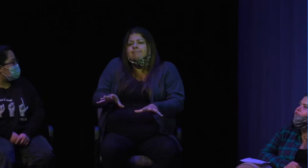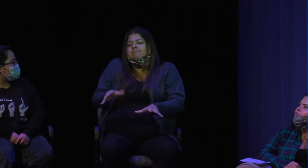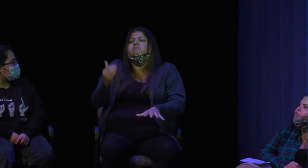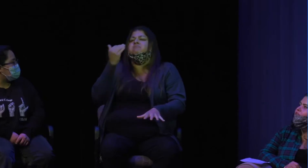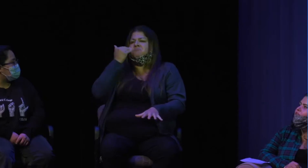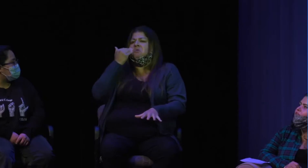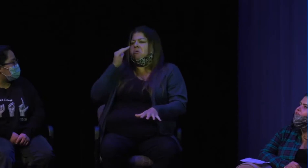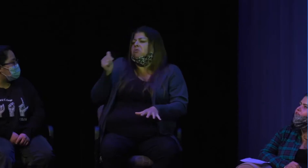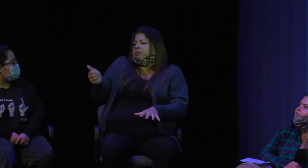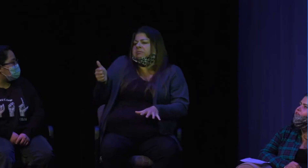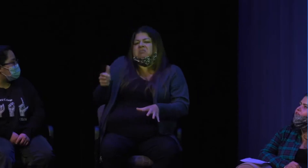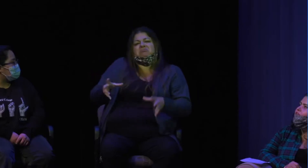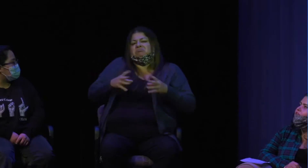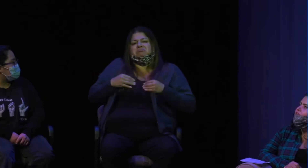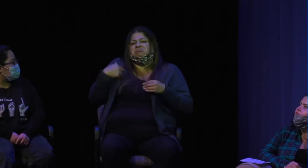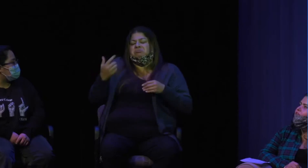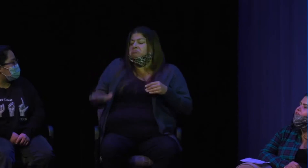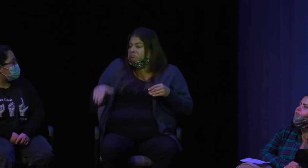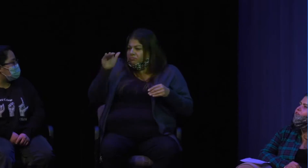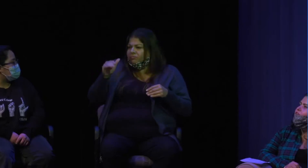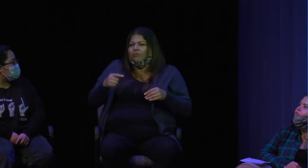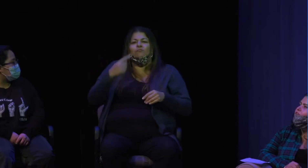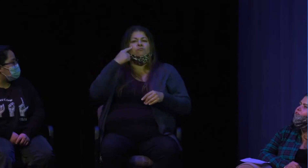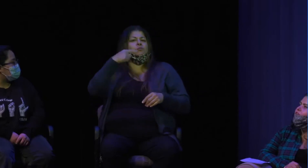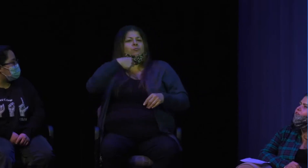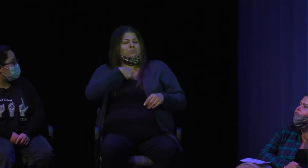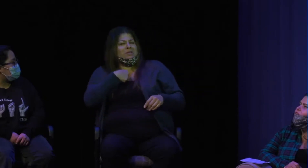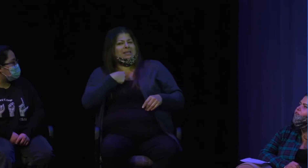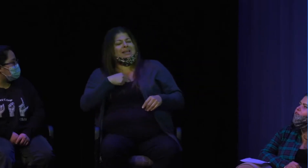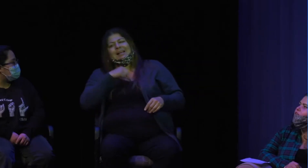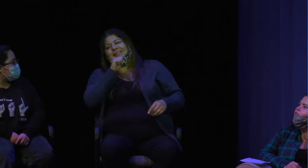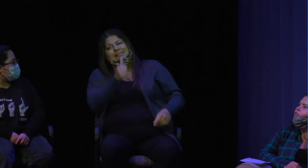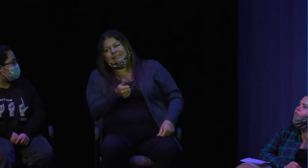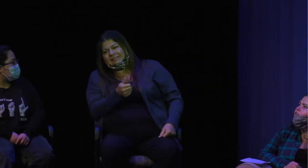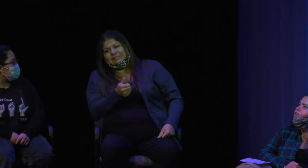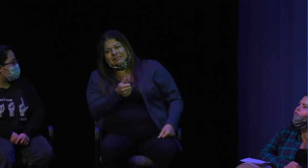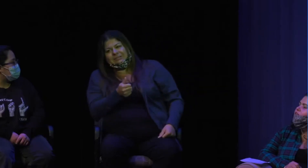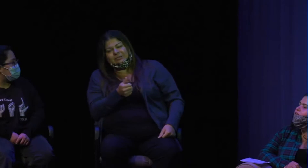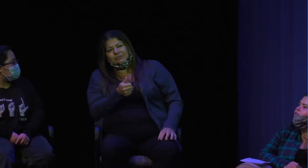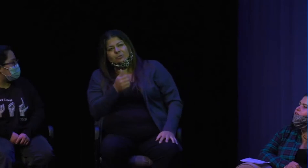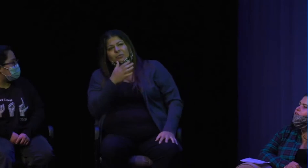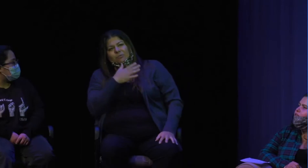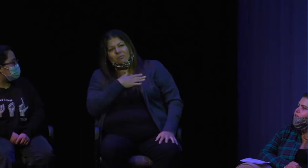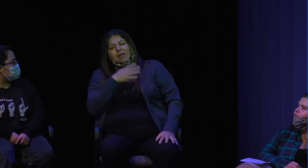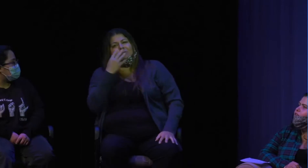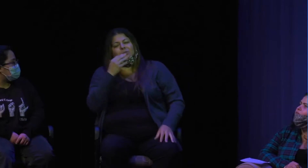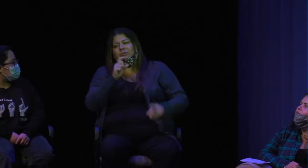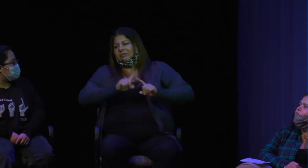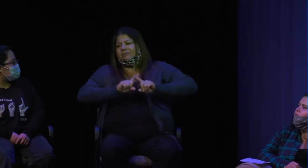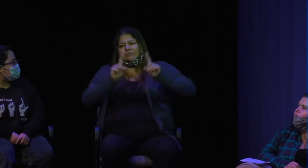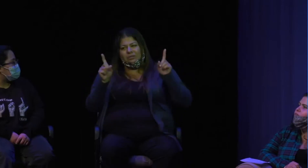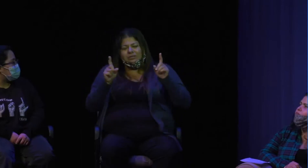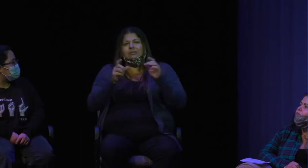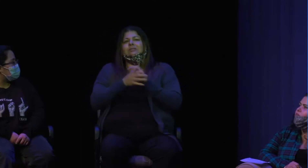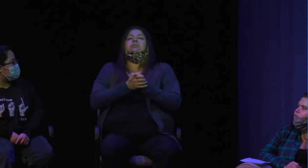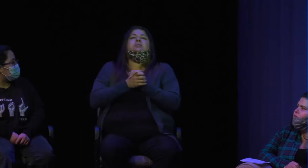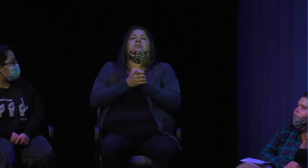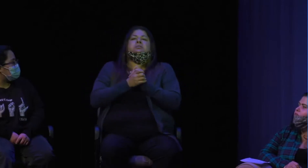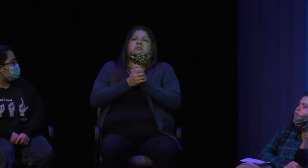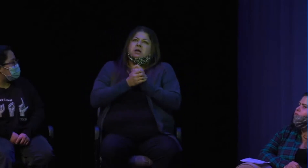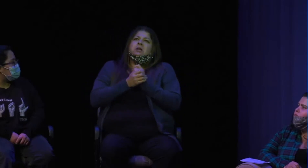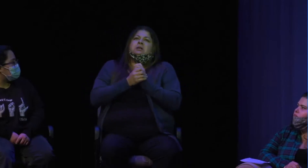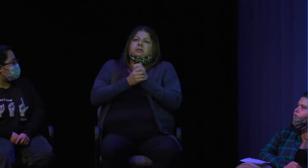did, but he had already accepted that, whereas I hadn't. So